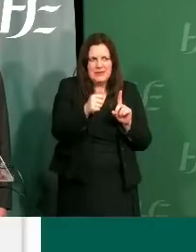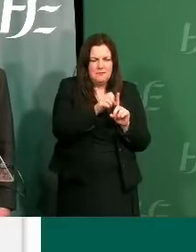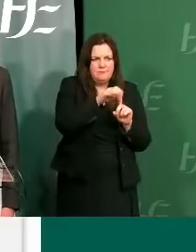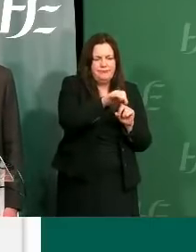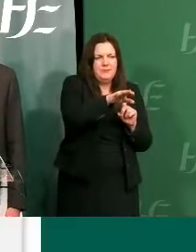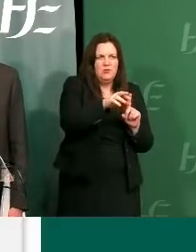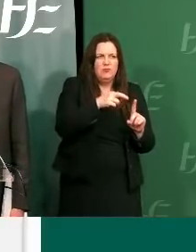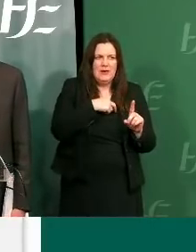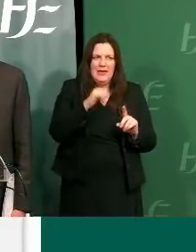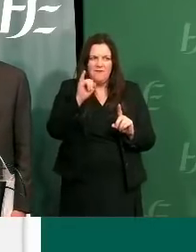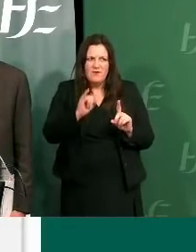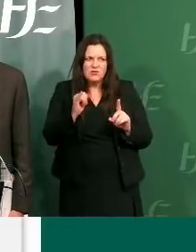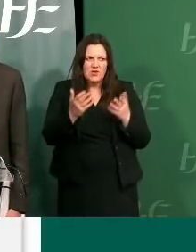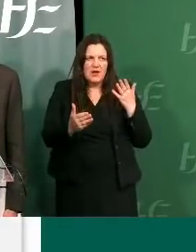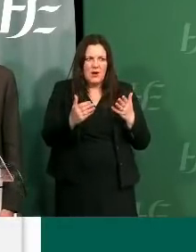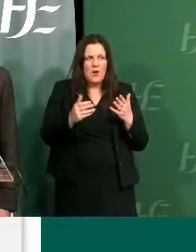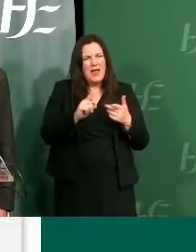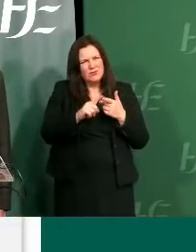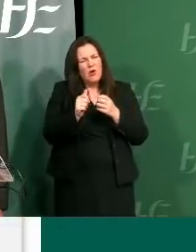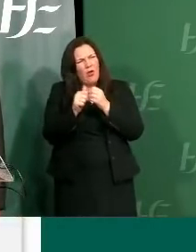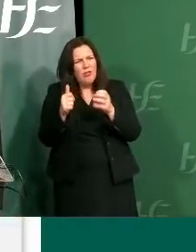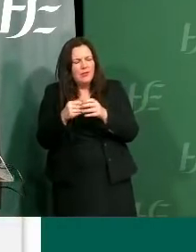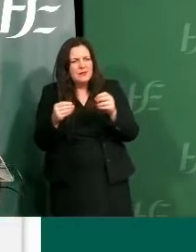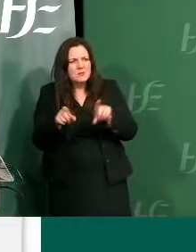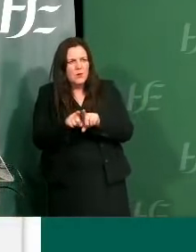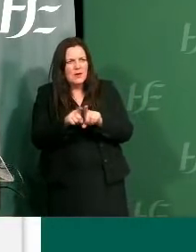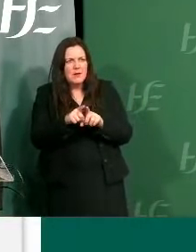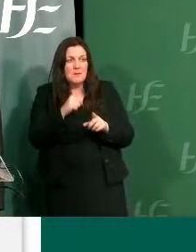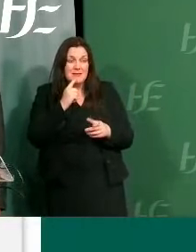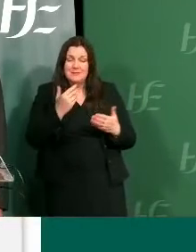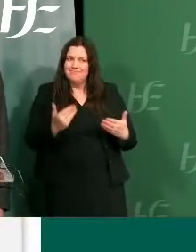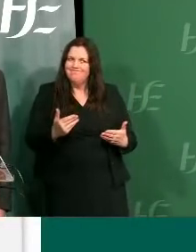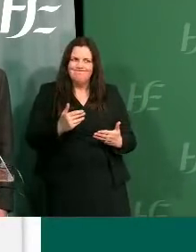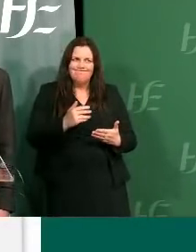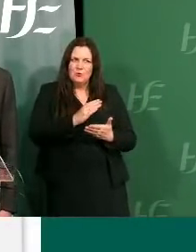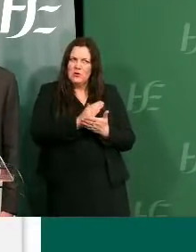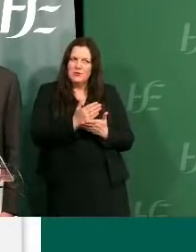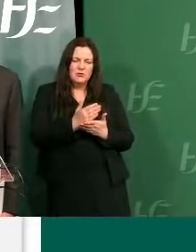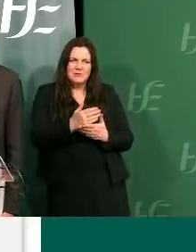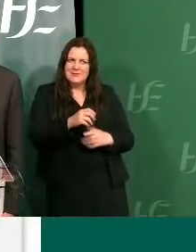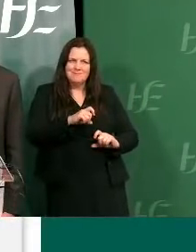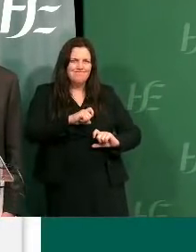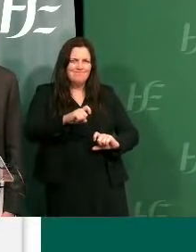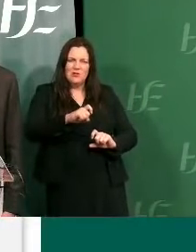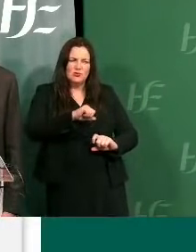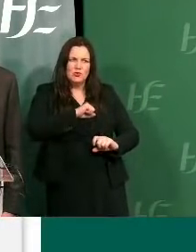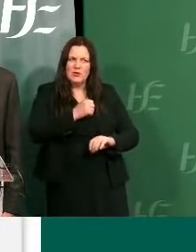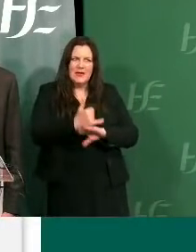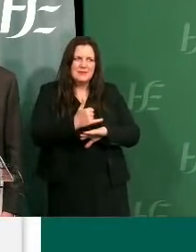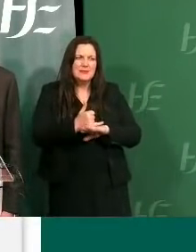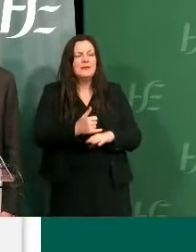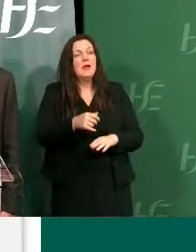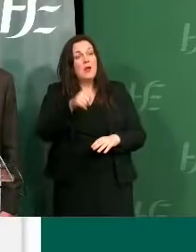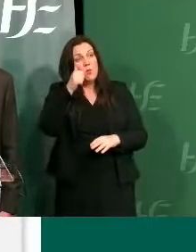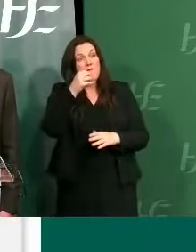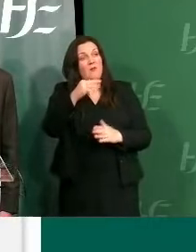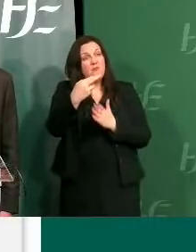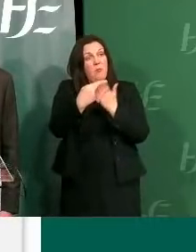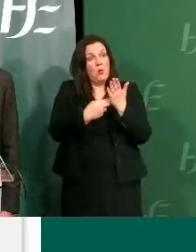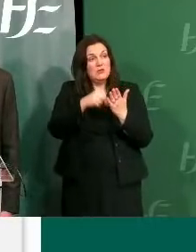other properties of the variant. And because there is considerable uncertainty surrounding these factors still. And at that time of the report yesterday, they